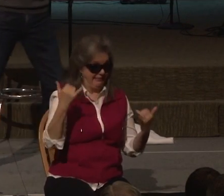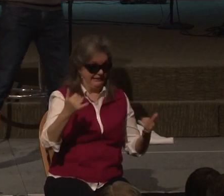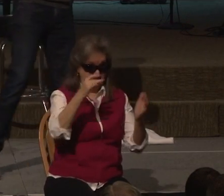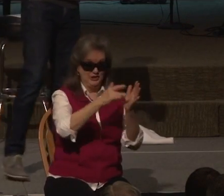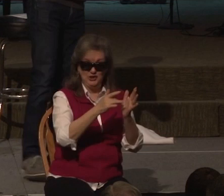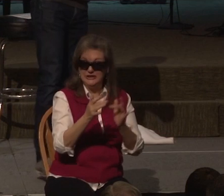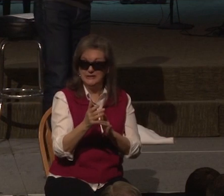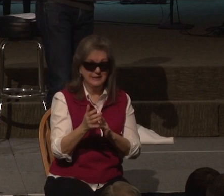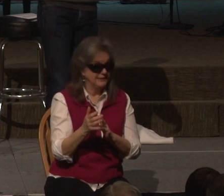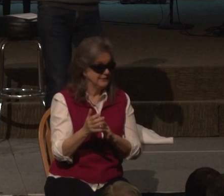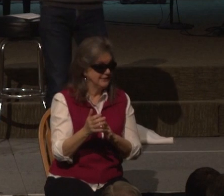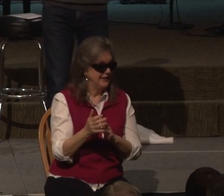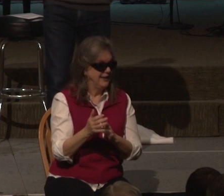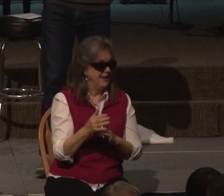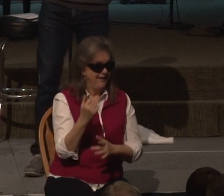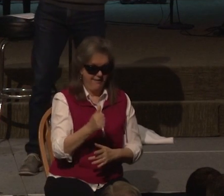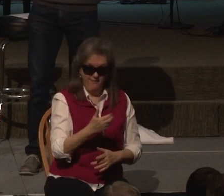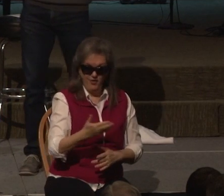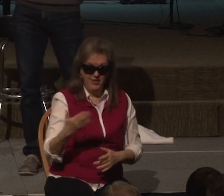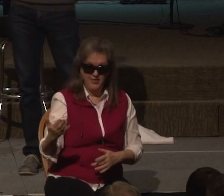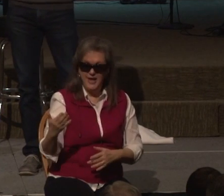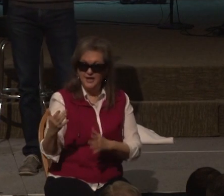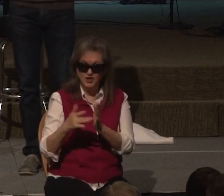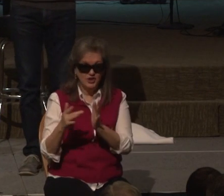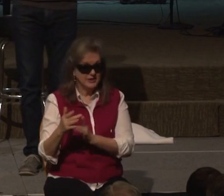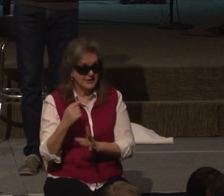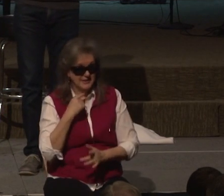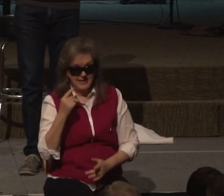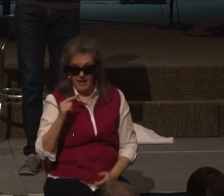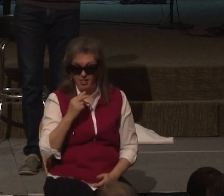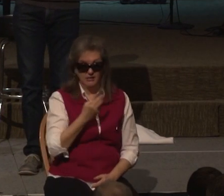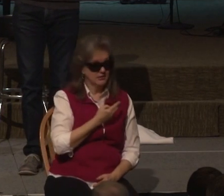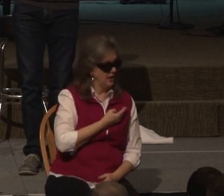Jesus, everything he's telling us